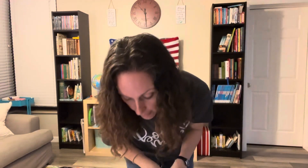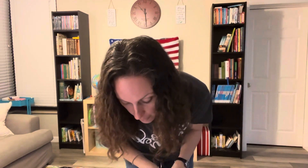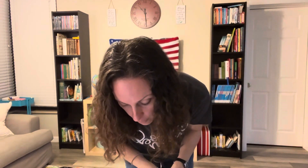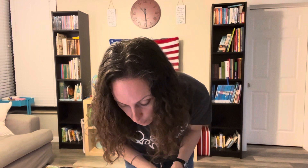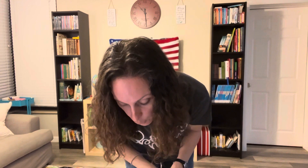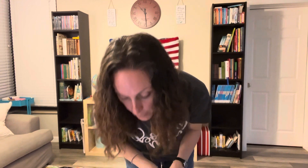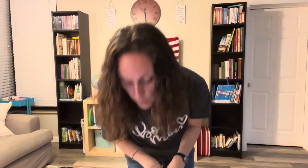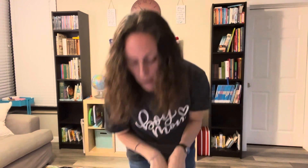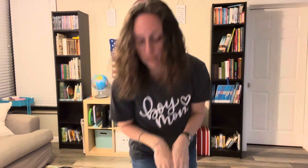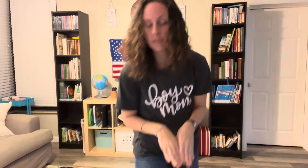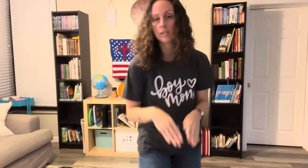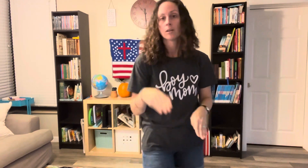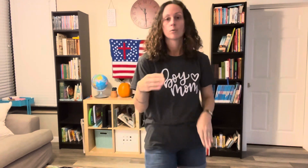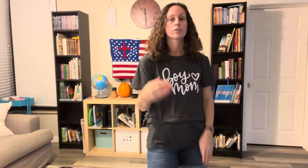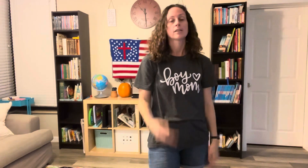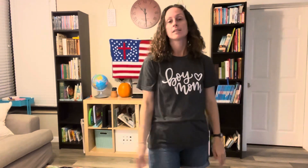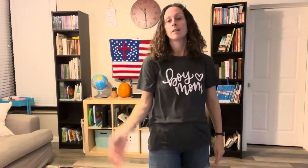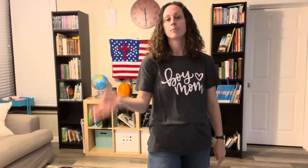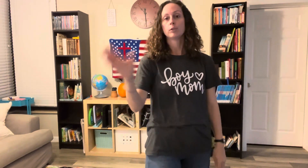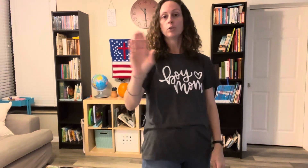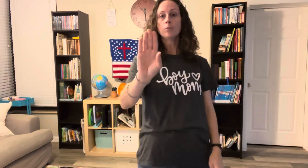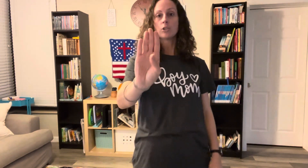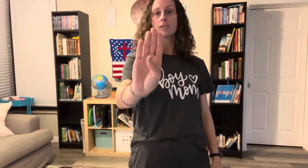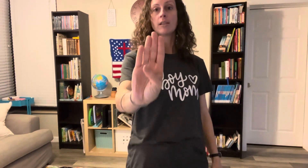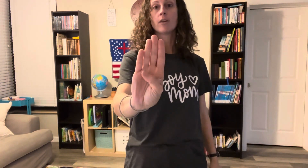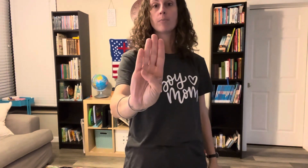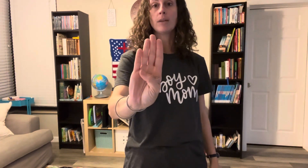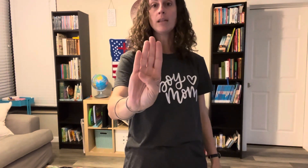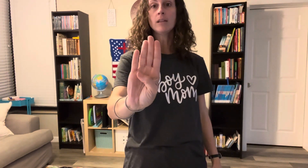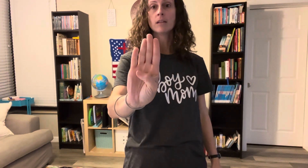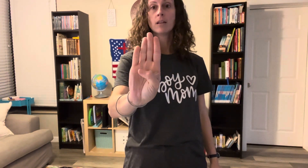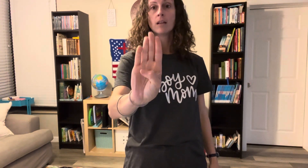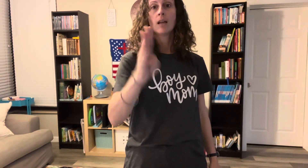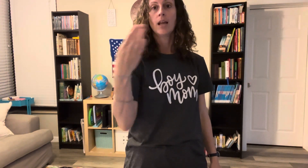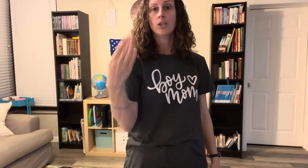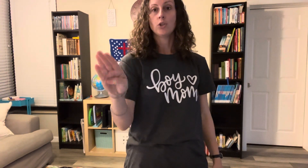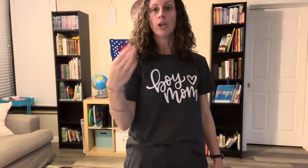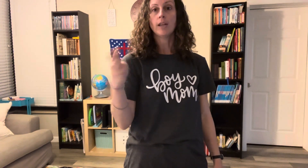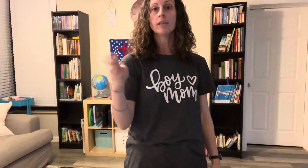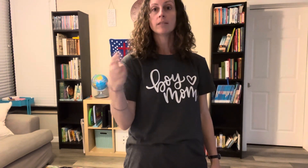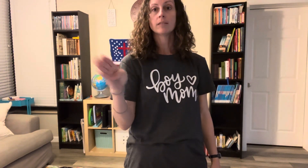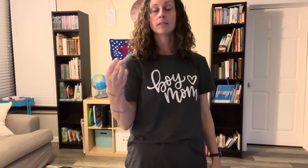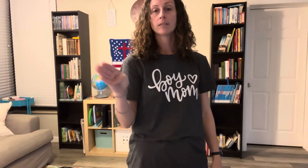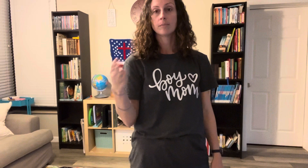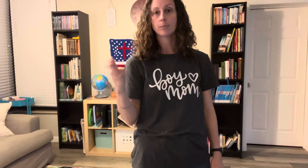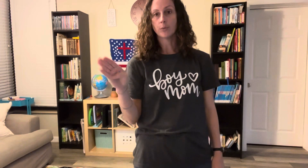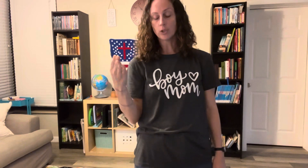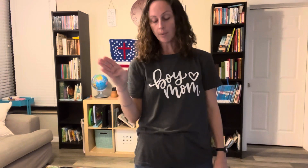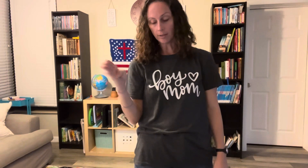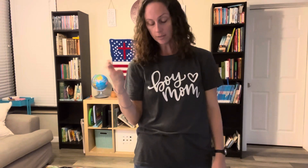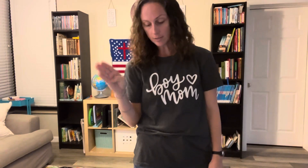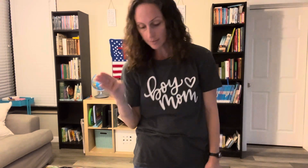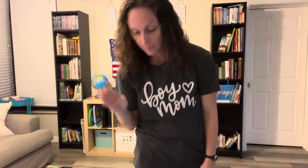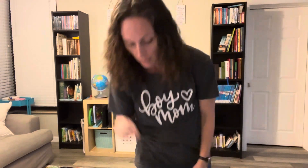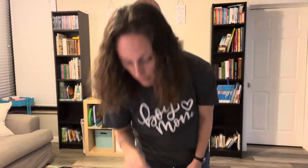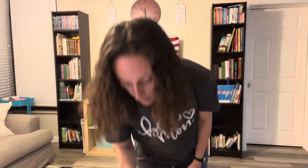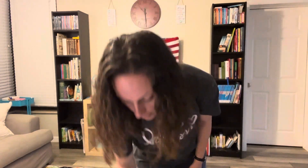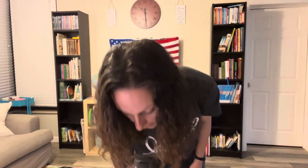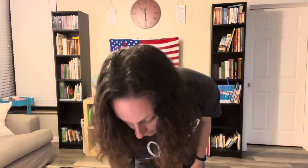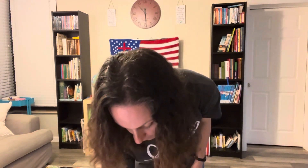then Blue Ridge Mountains, we're just gonna sign blue, which is the letter B, and you shake it. Blue Ridge Mountains. And then